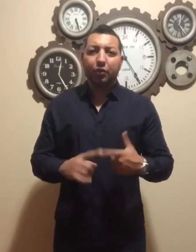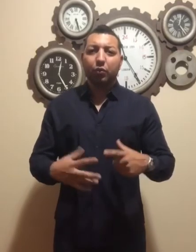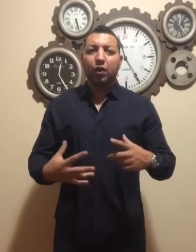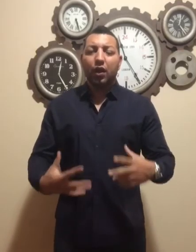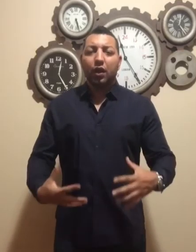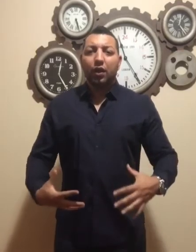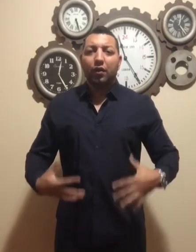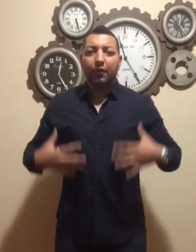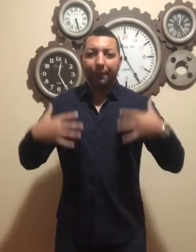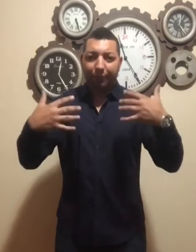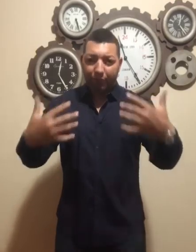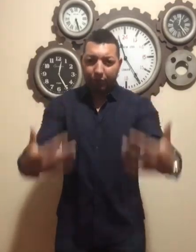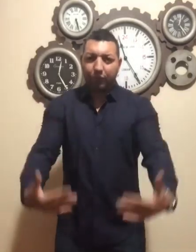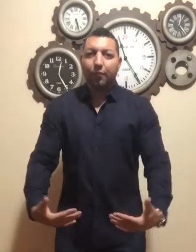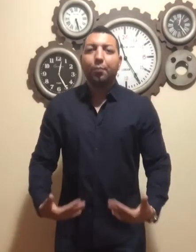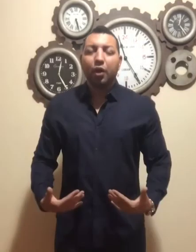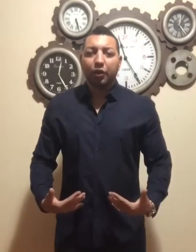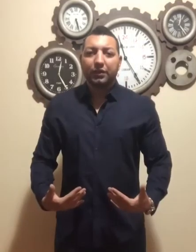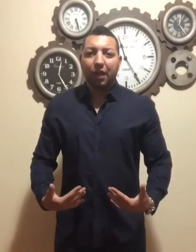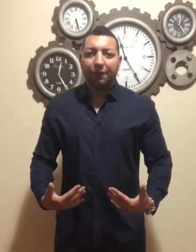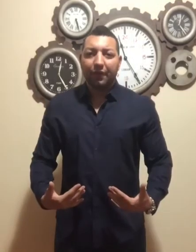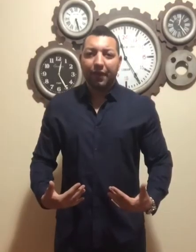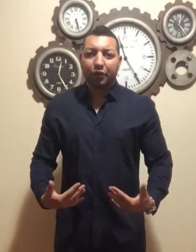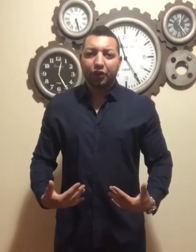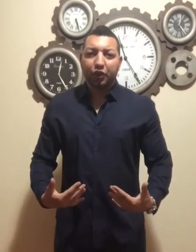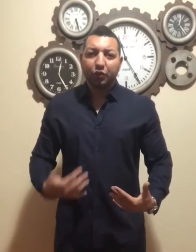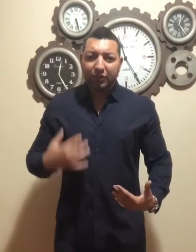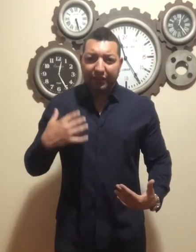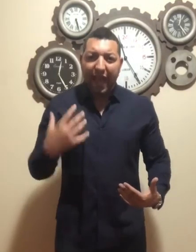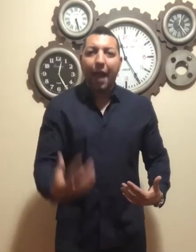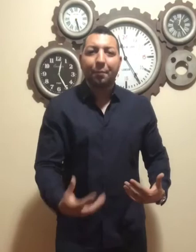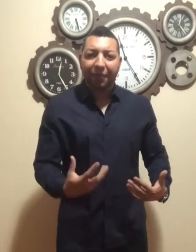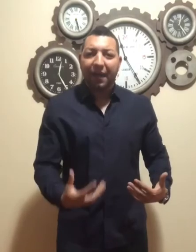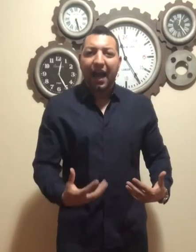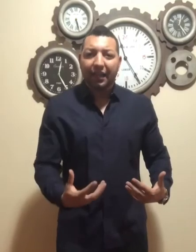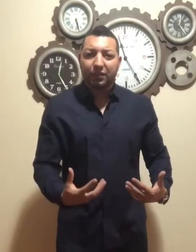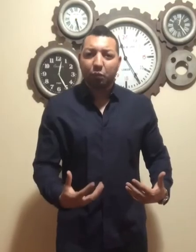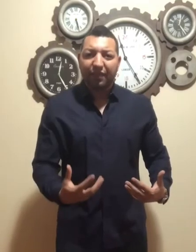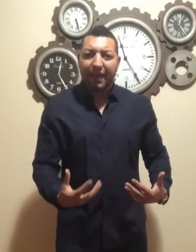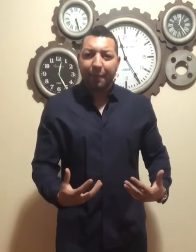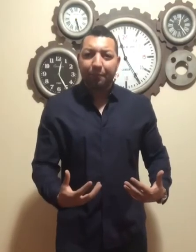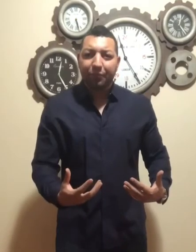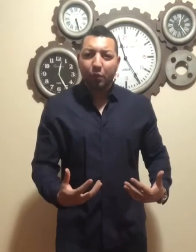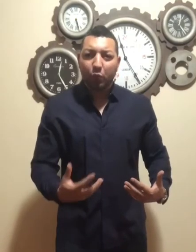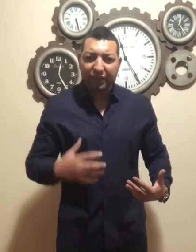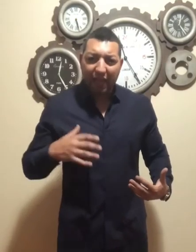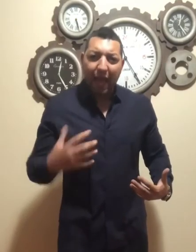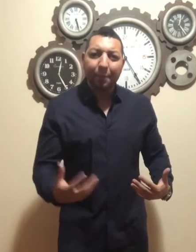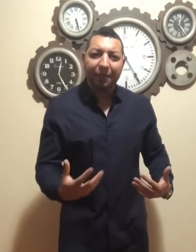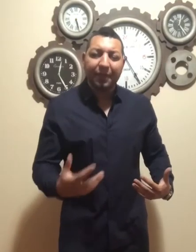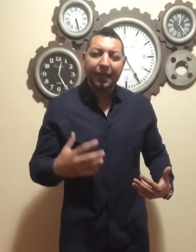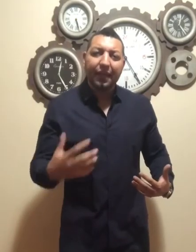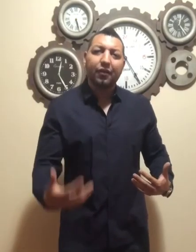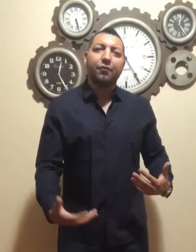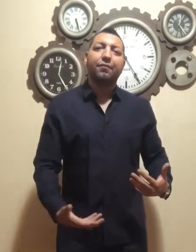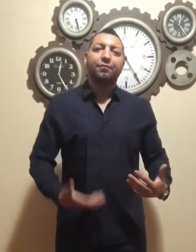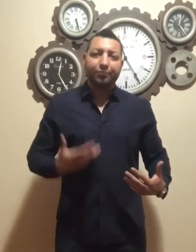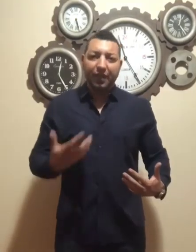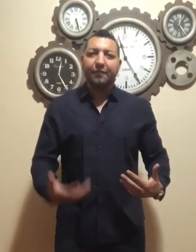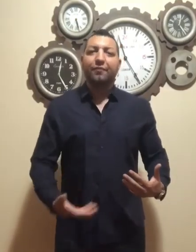to put yourself in their shoes to empathize with them, which empathy